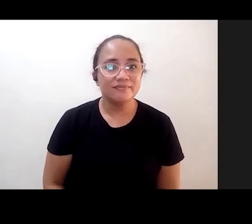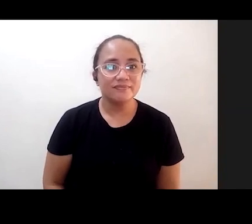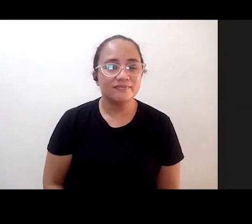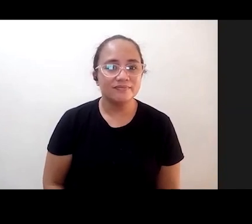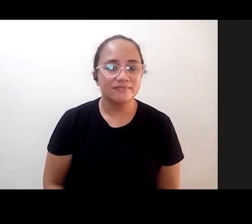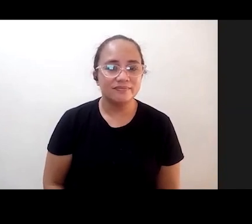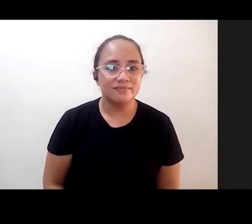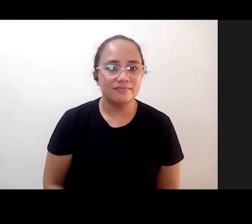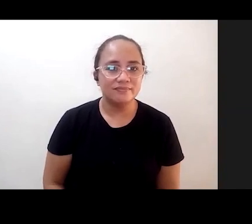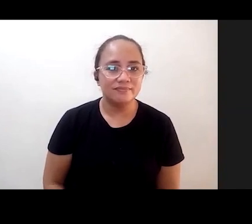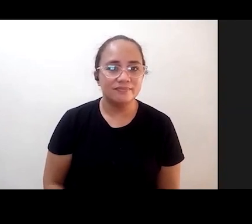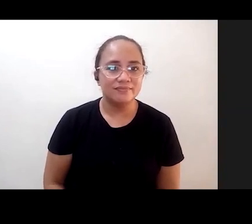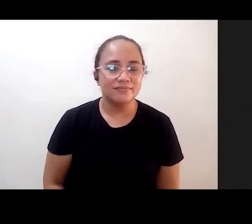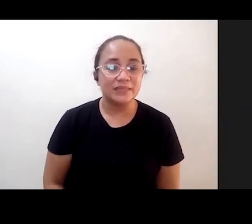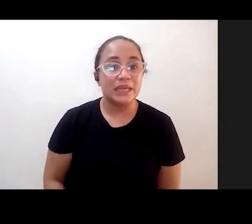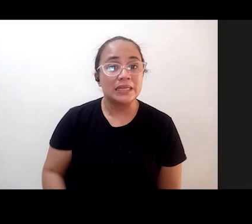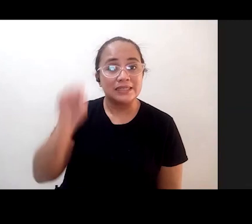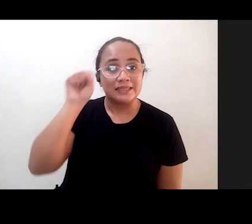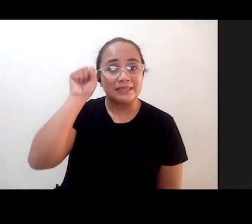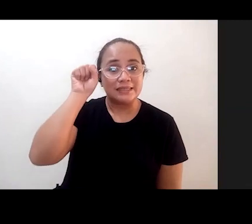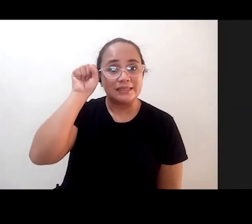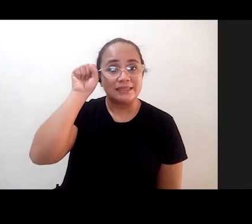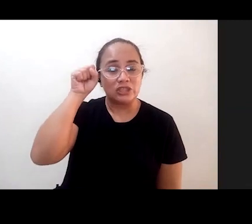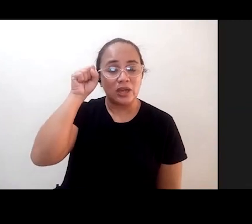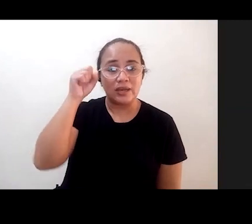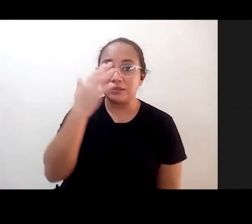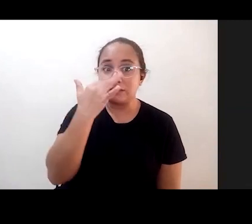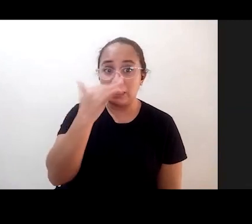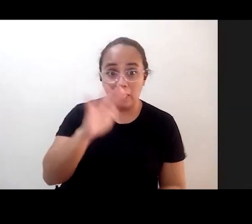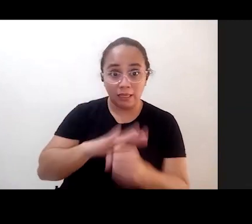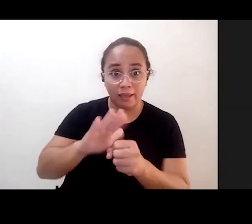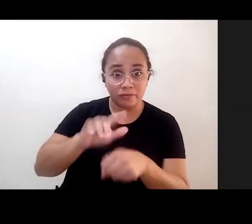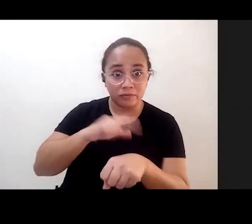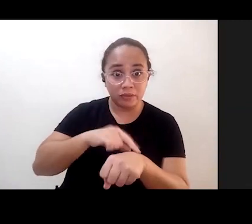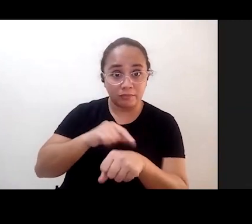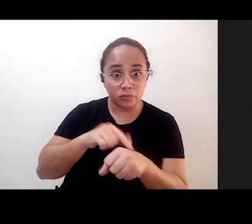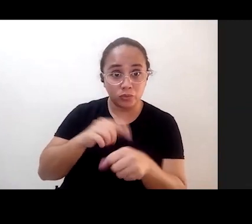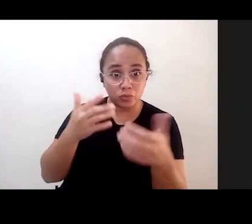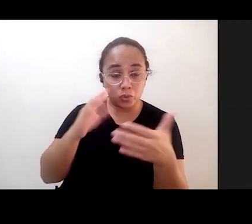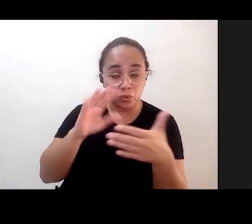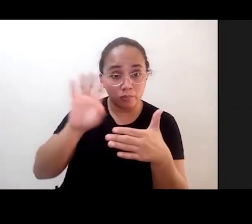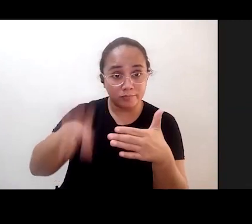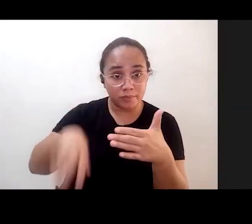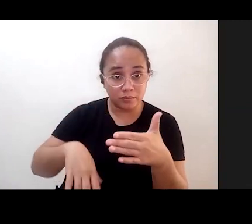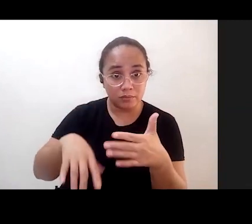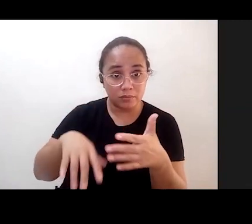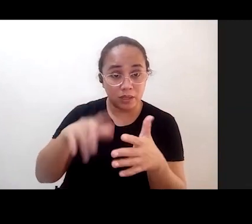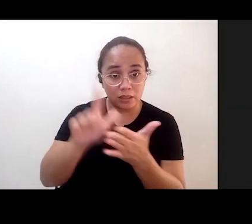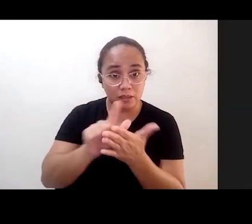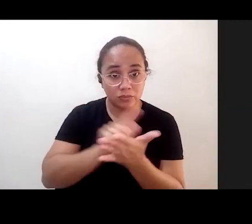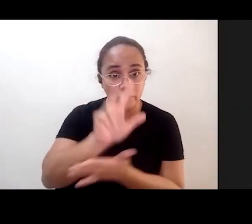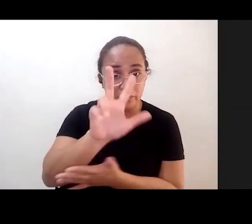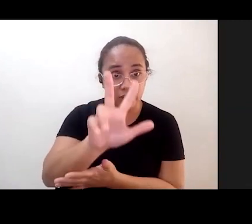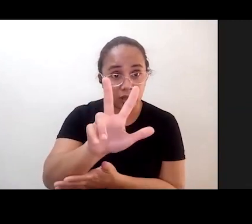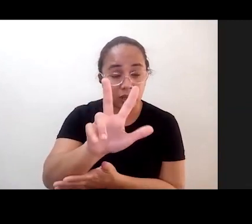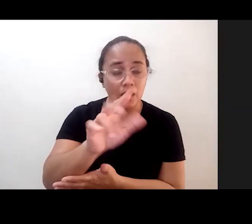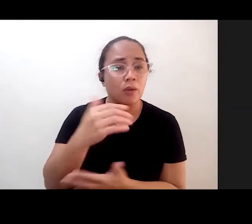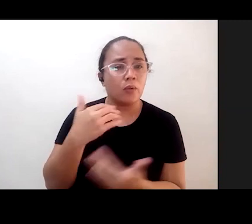Shock and Nat, will that give you enough time to finish lesson 3? we have about